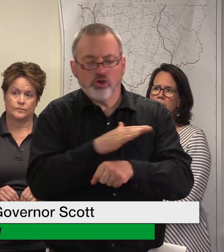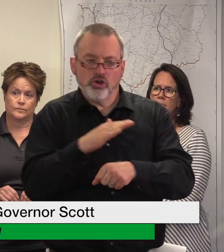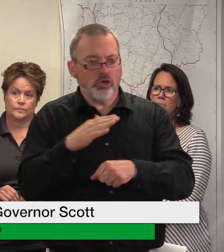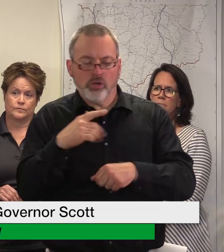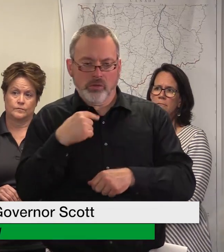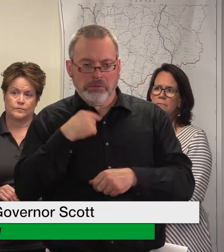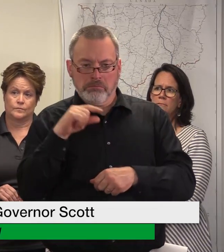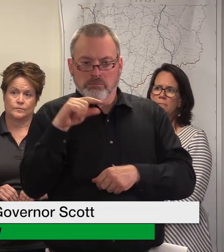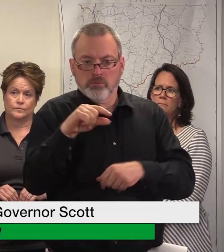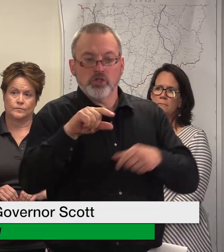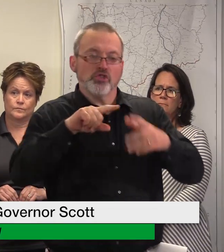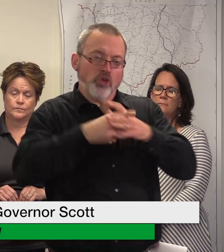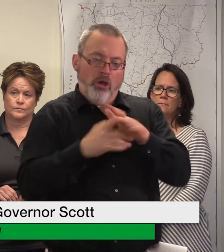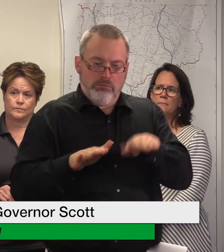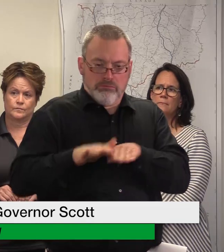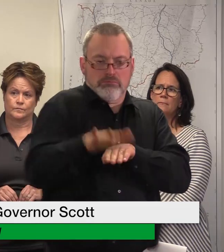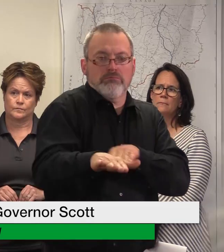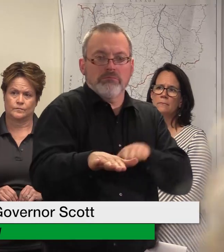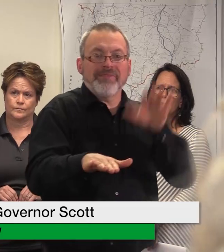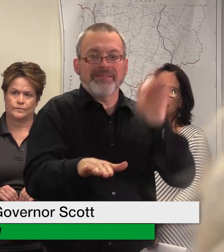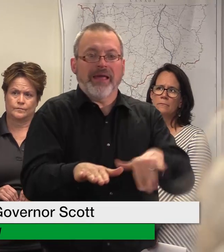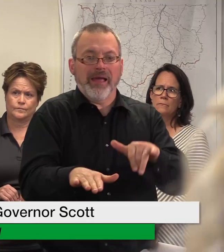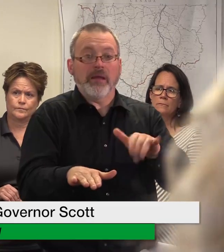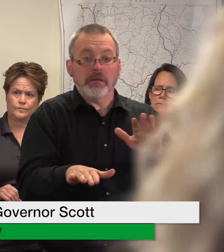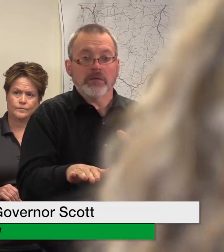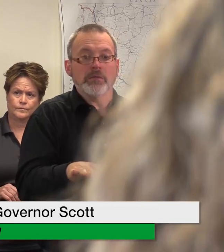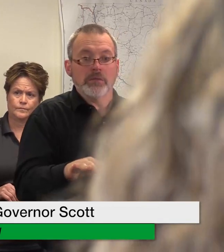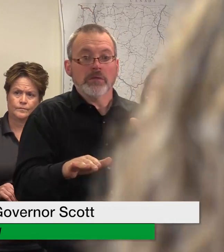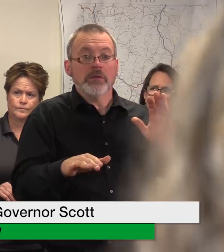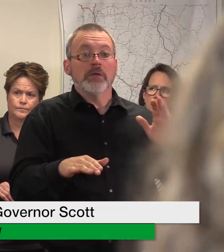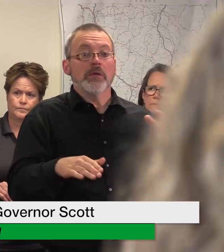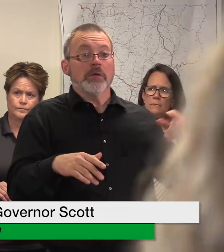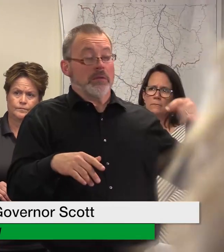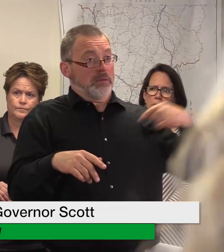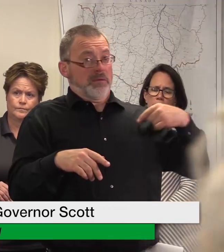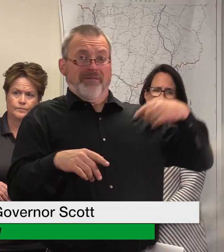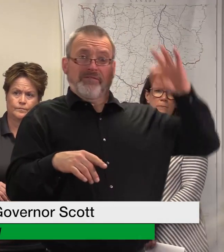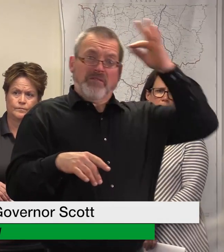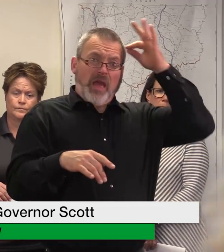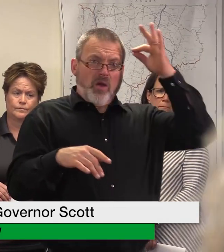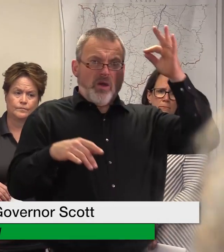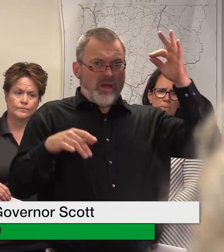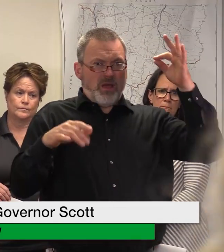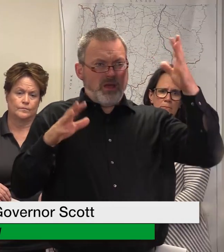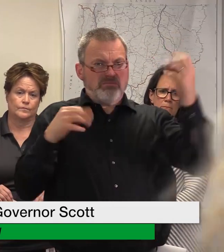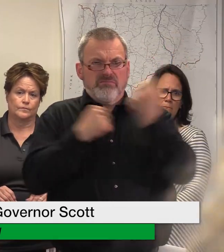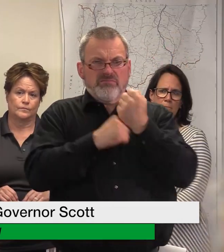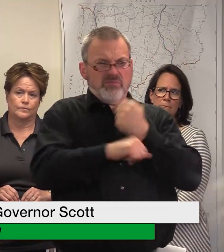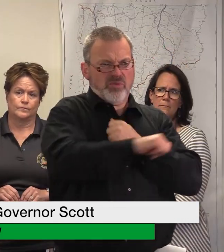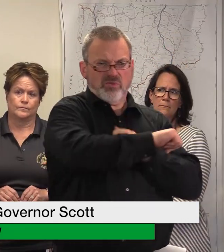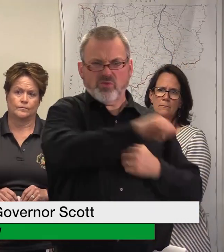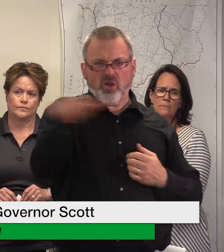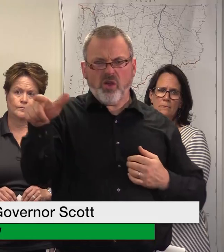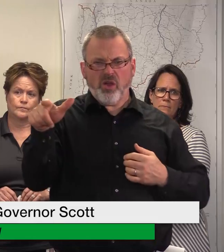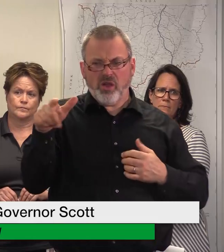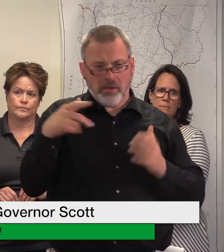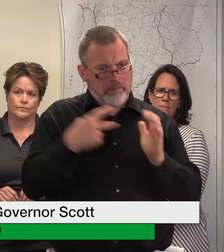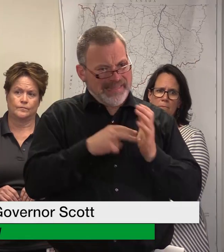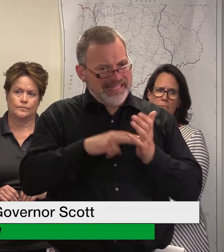government was responsible for this, there wouldn't be any insurance, right? There wouldn't be any requirement for insurance, right? So we all have to